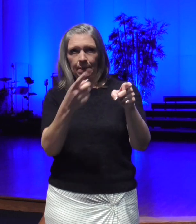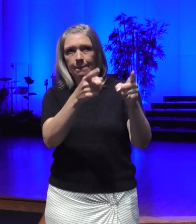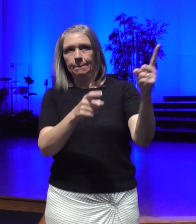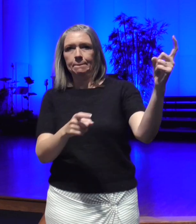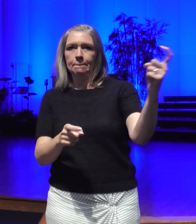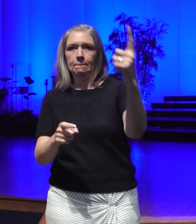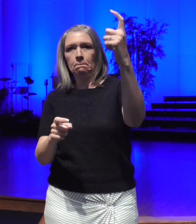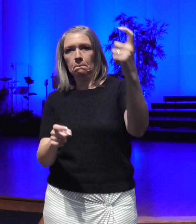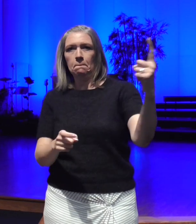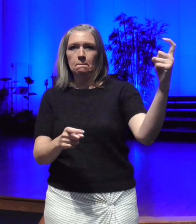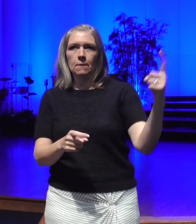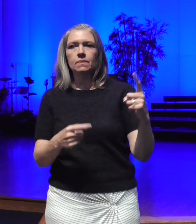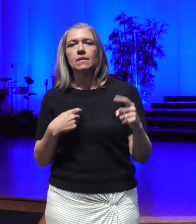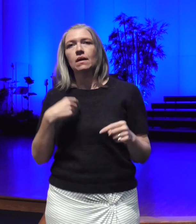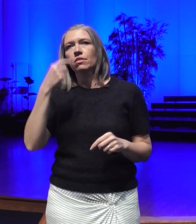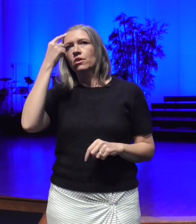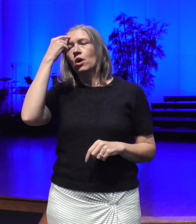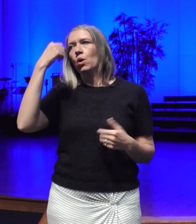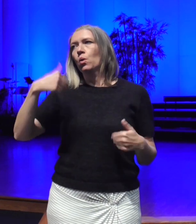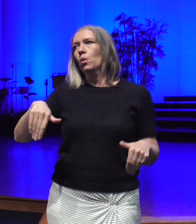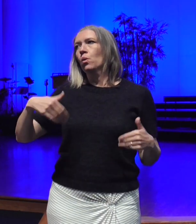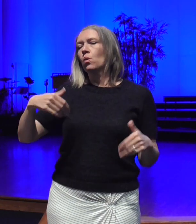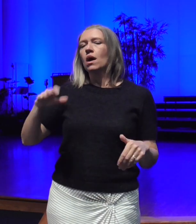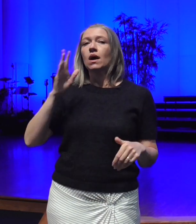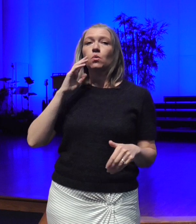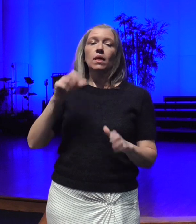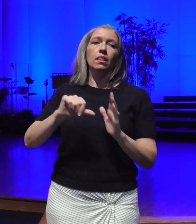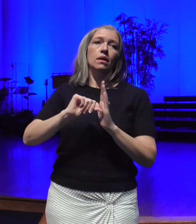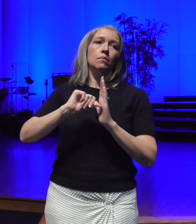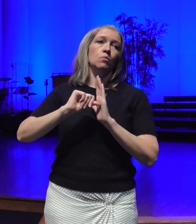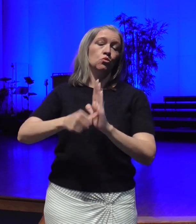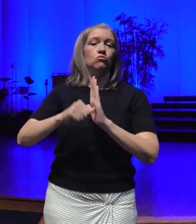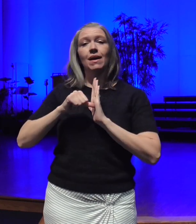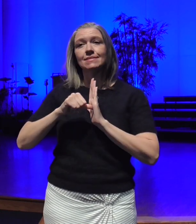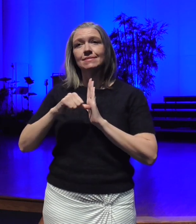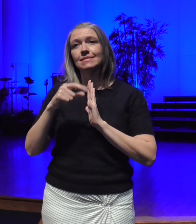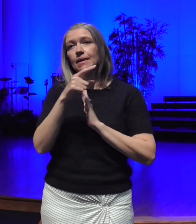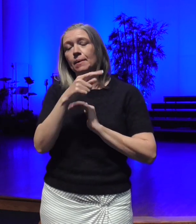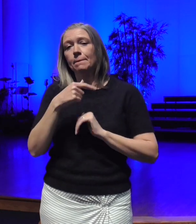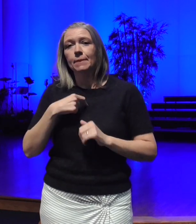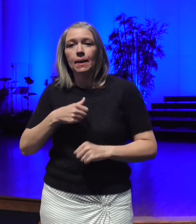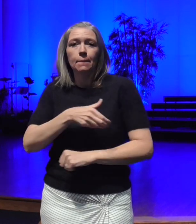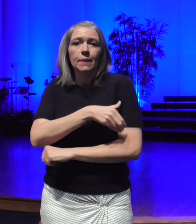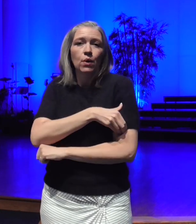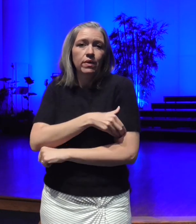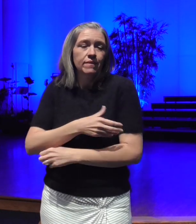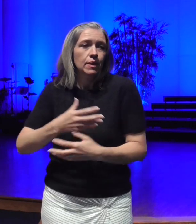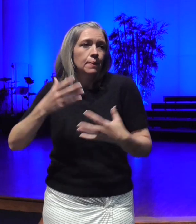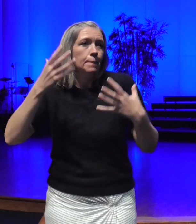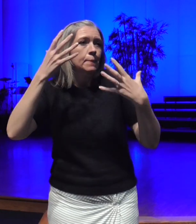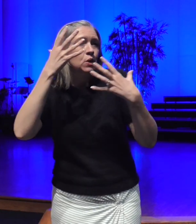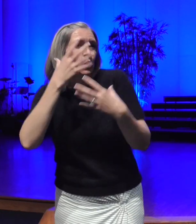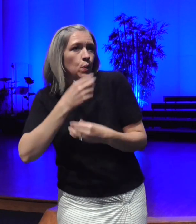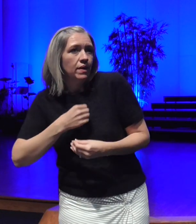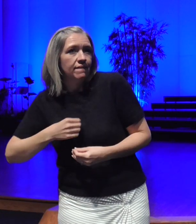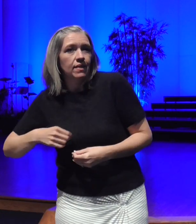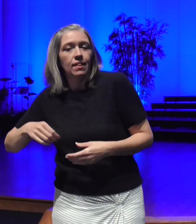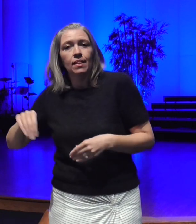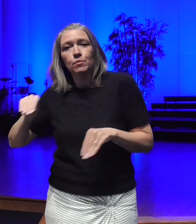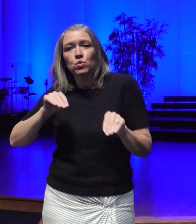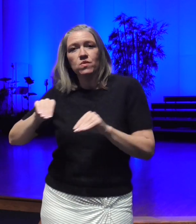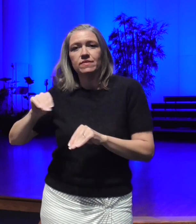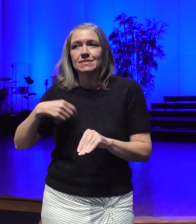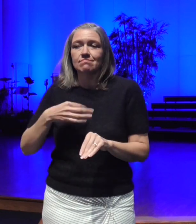coming around, and I thought, I'm going to impress him with how powerful and beautiful and lovely I am. And